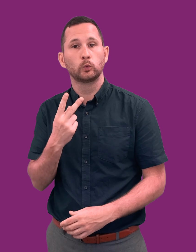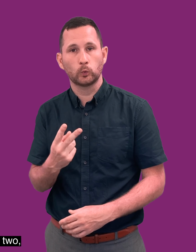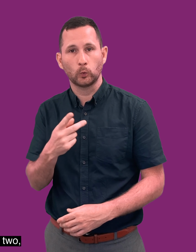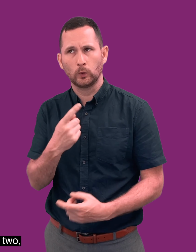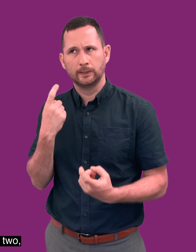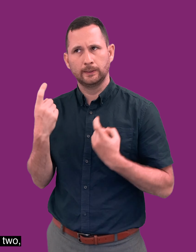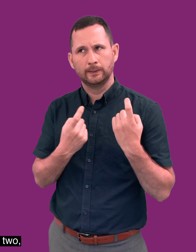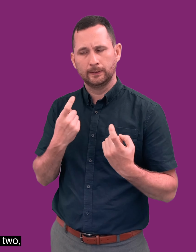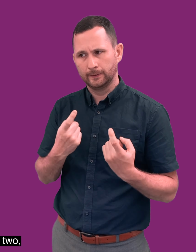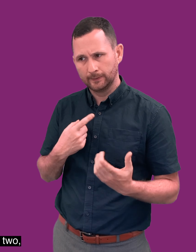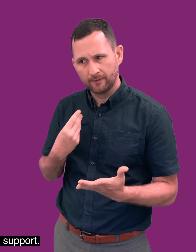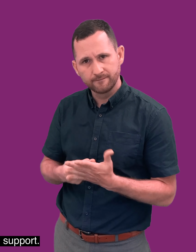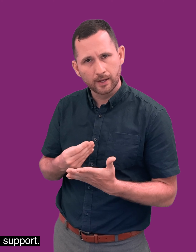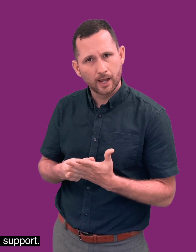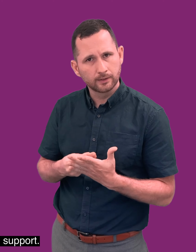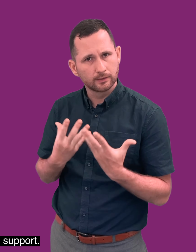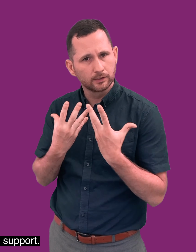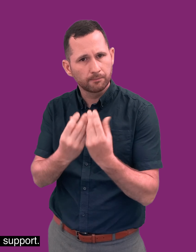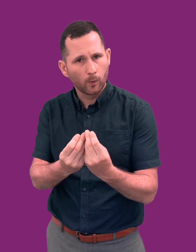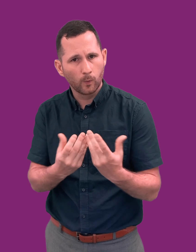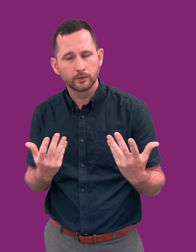Day 2. Financial support.